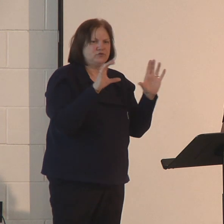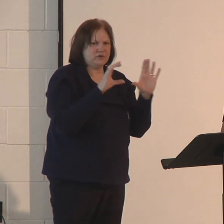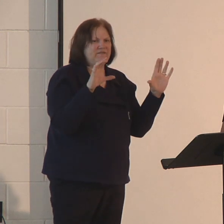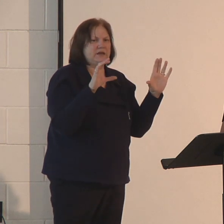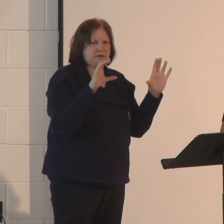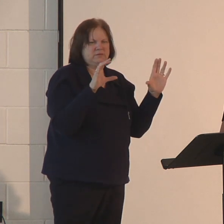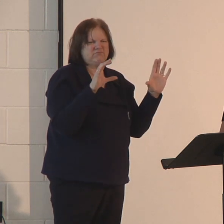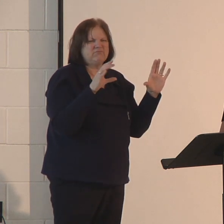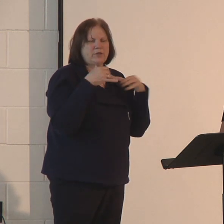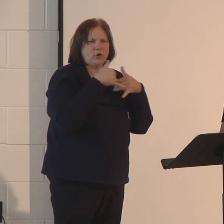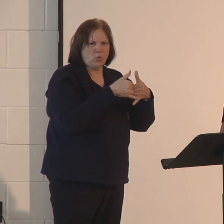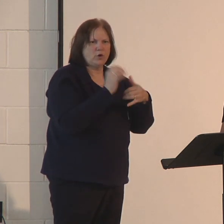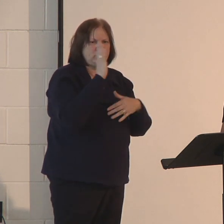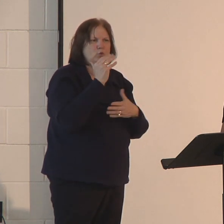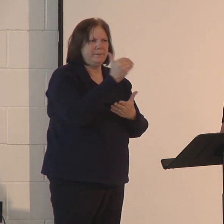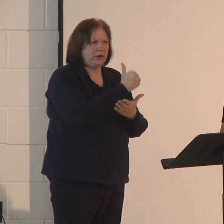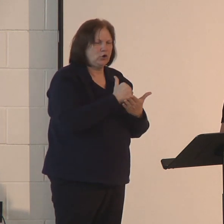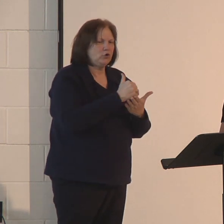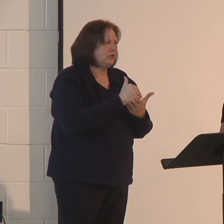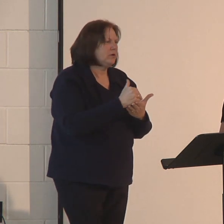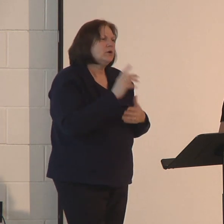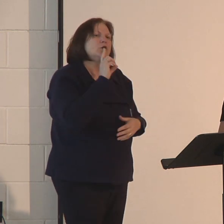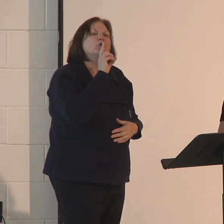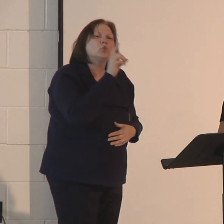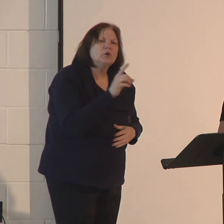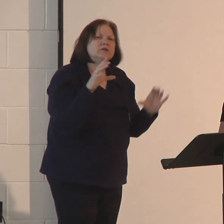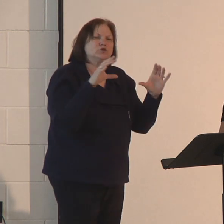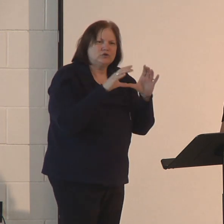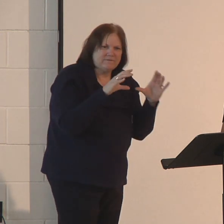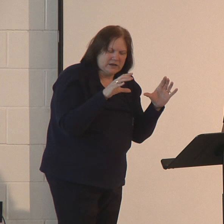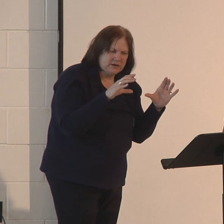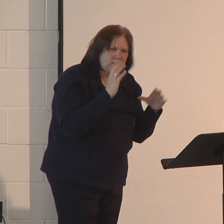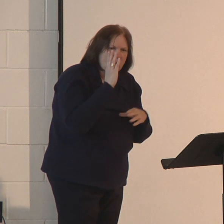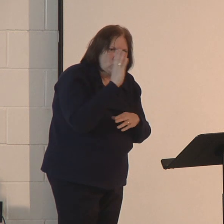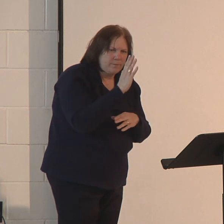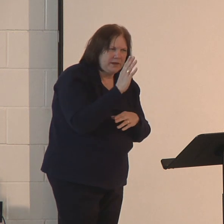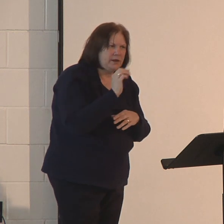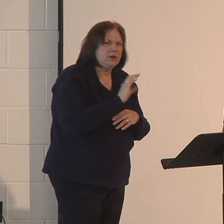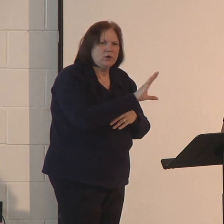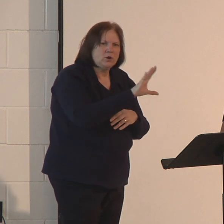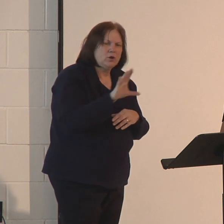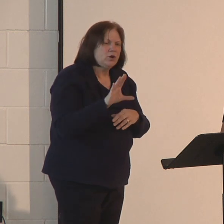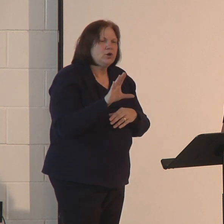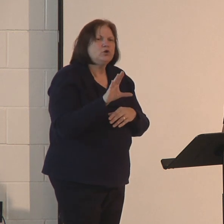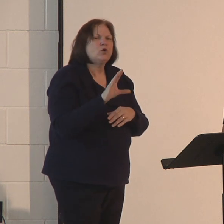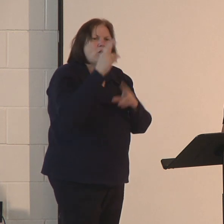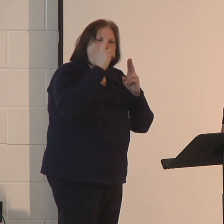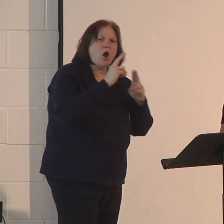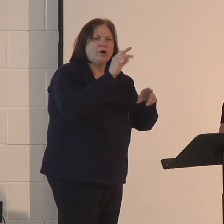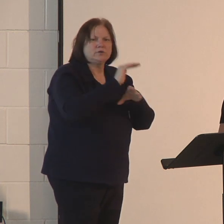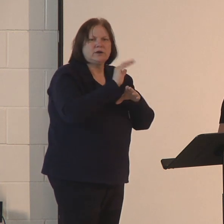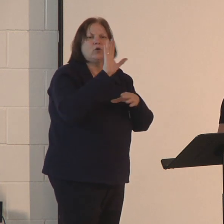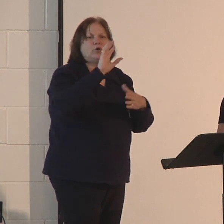certificates or the award that you are earning. The real one that you are earning will be at your honors night or at